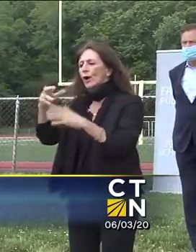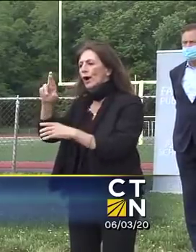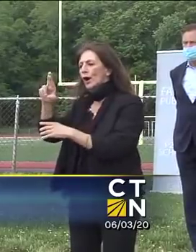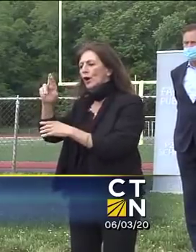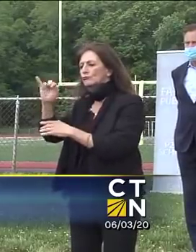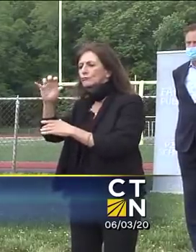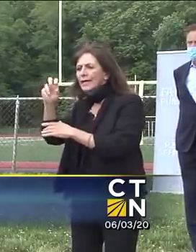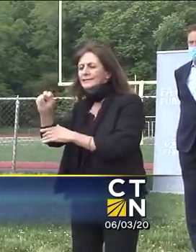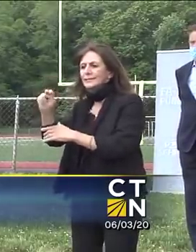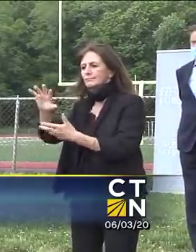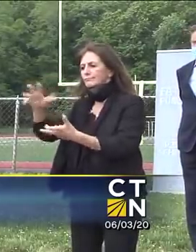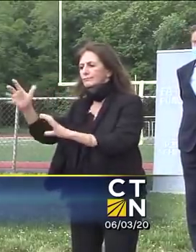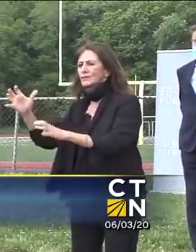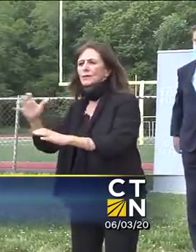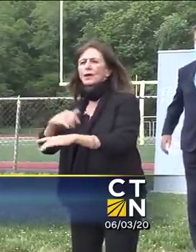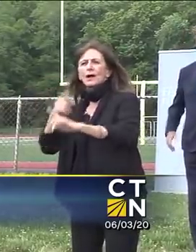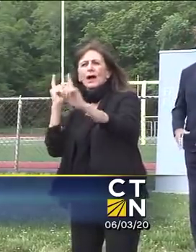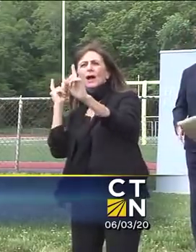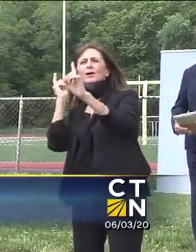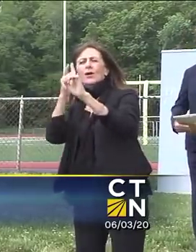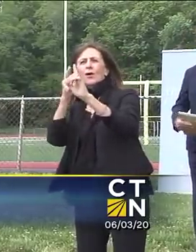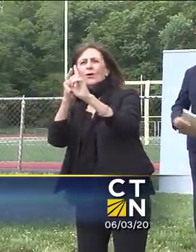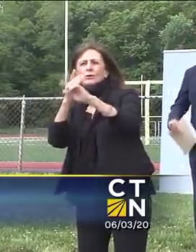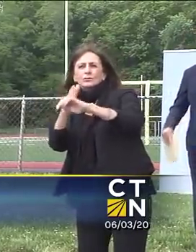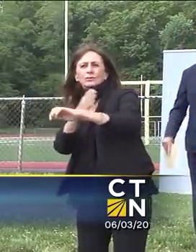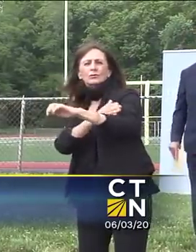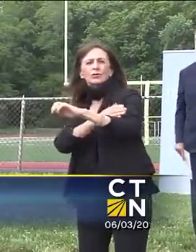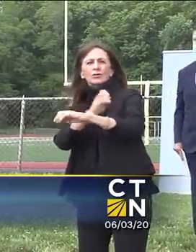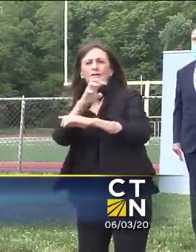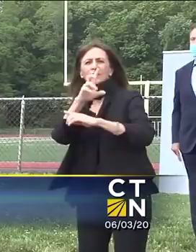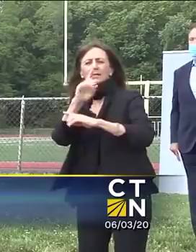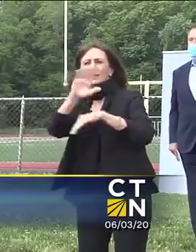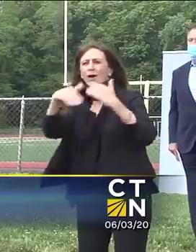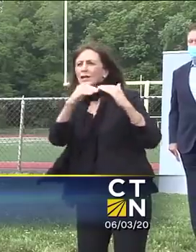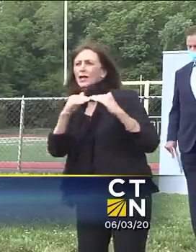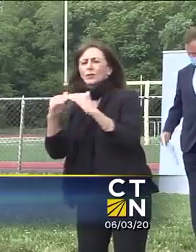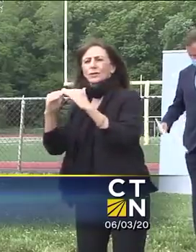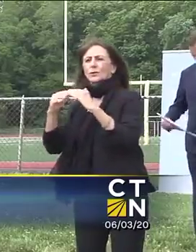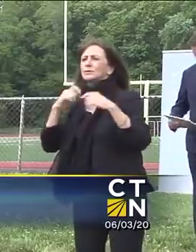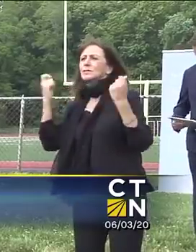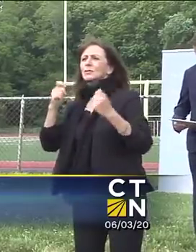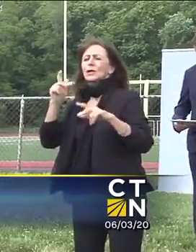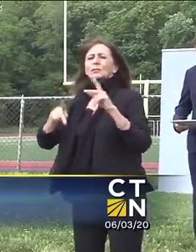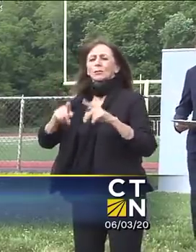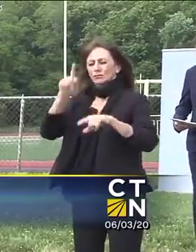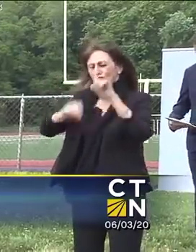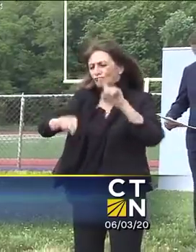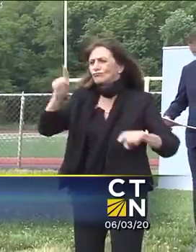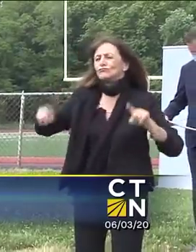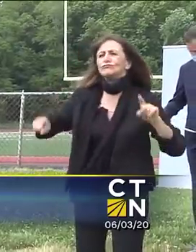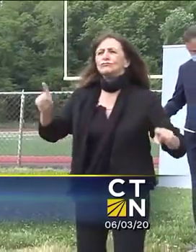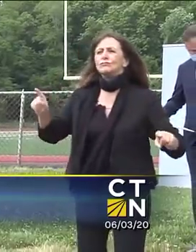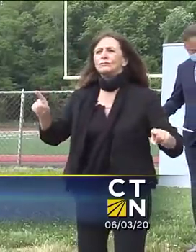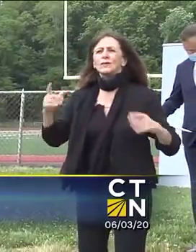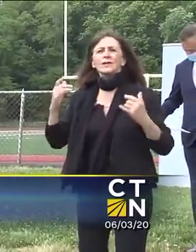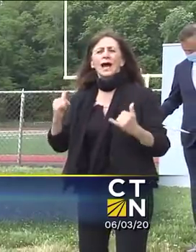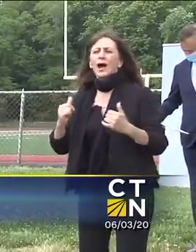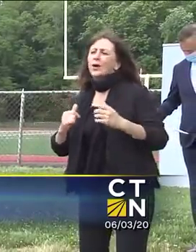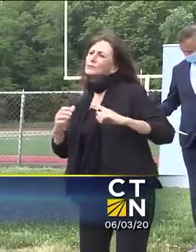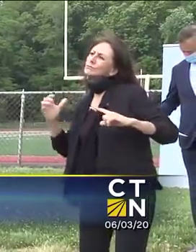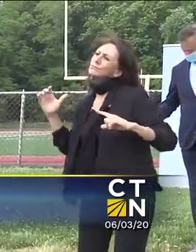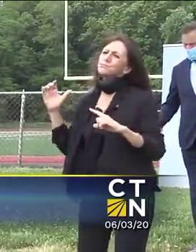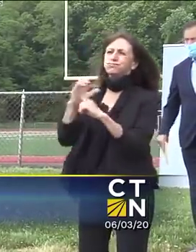Our efforts to improve equity and access to education that celebrates differences are more important than ever.